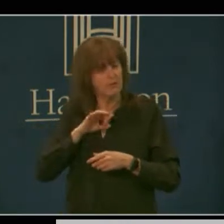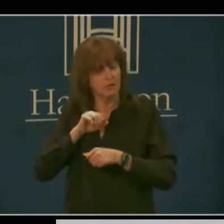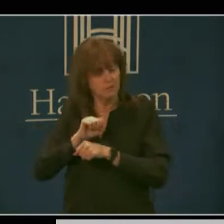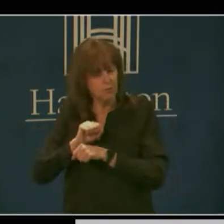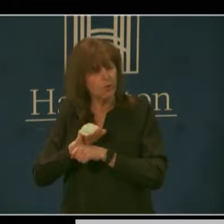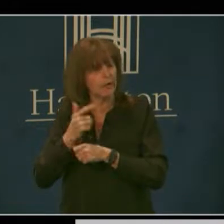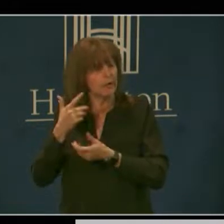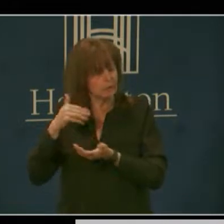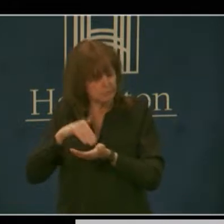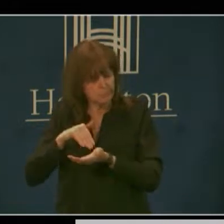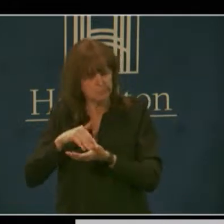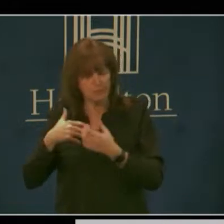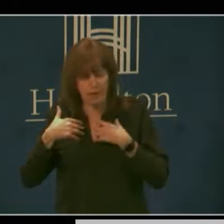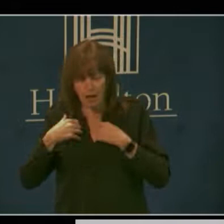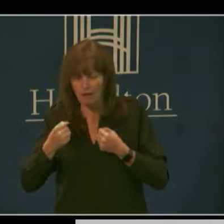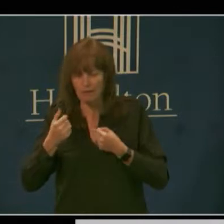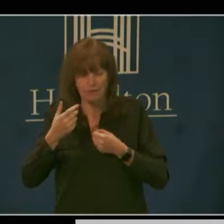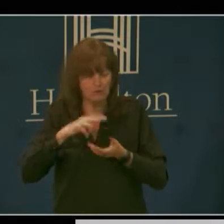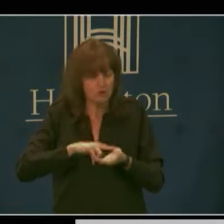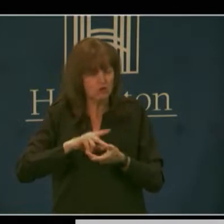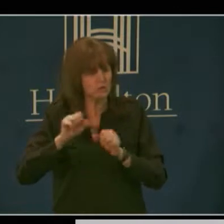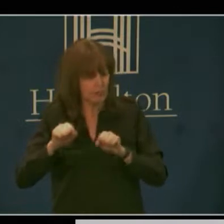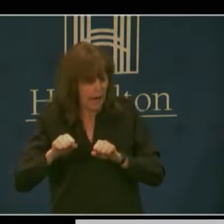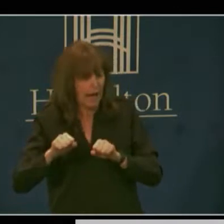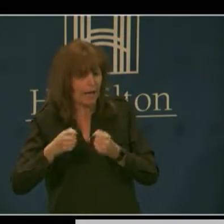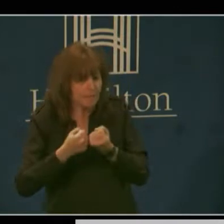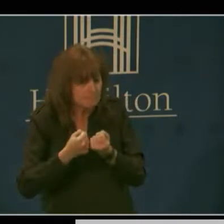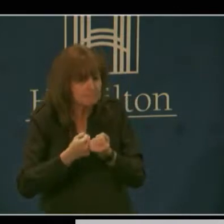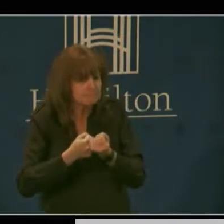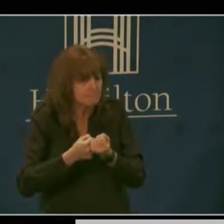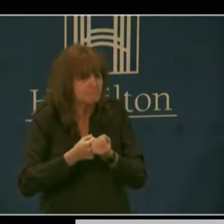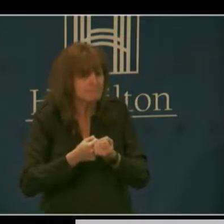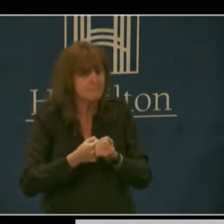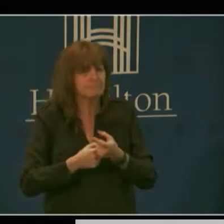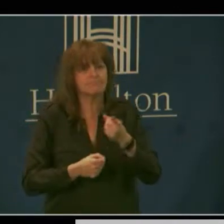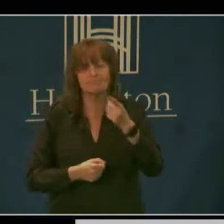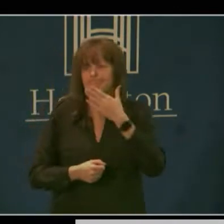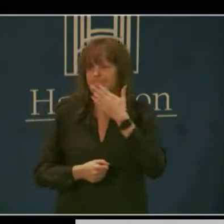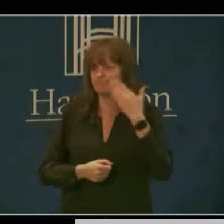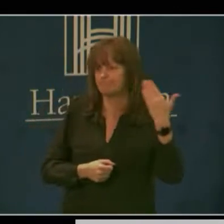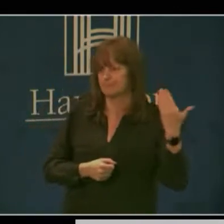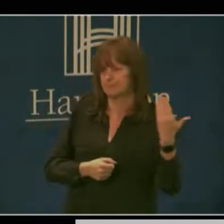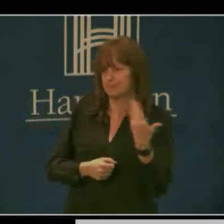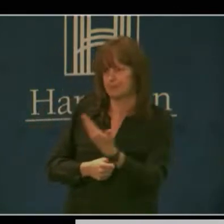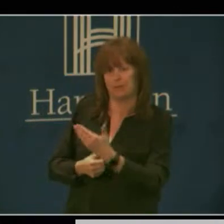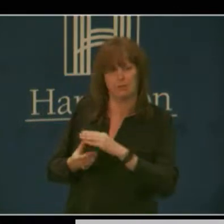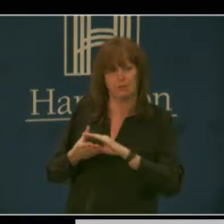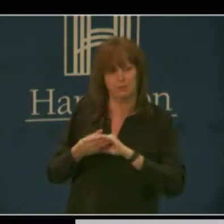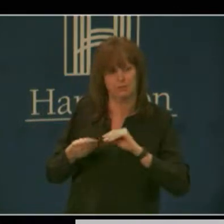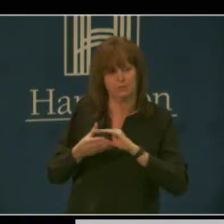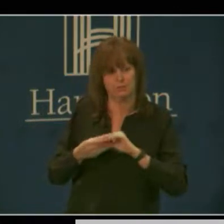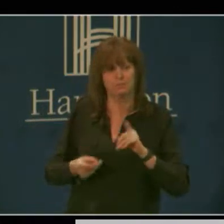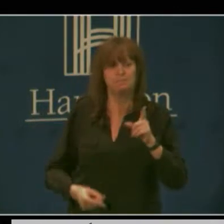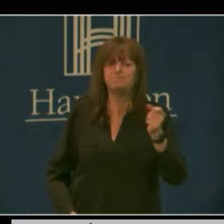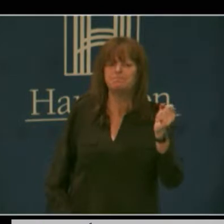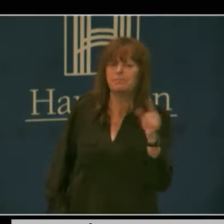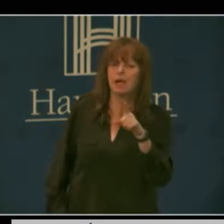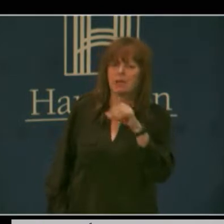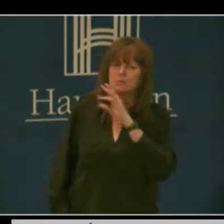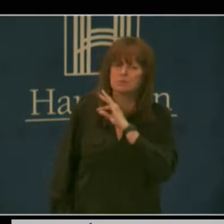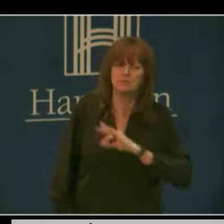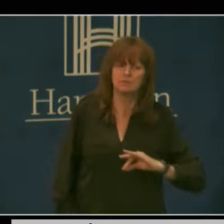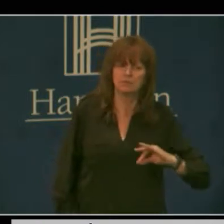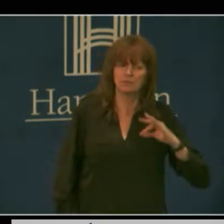the illness. Thank you very much for that. Mr. Mayor, we're going to come back to you. A question has come in during this past hour.